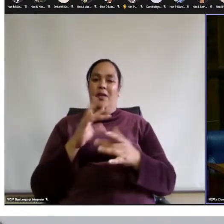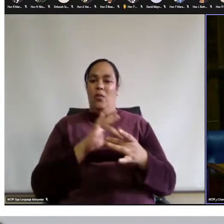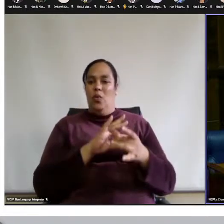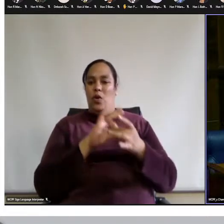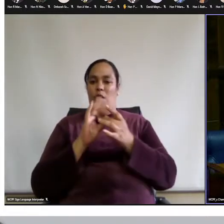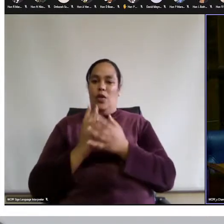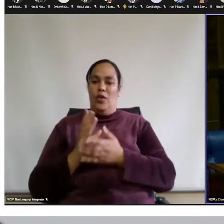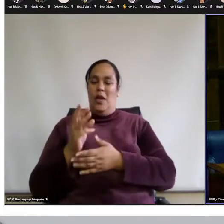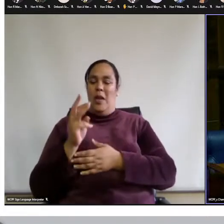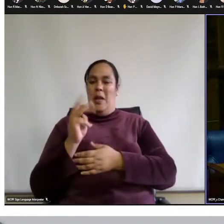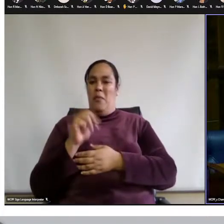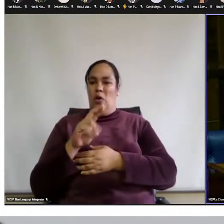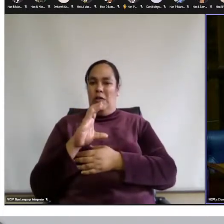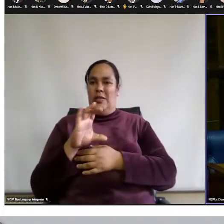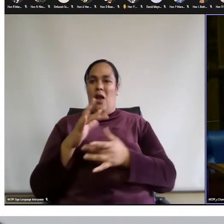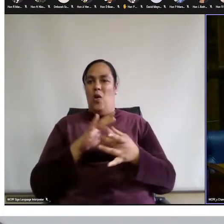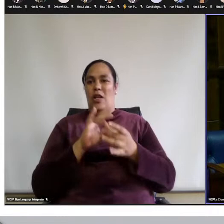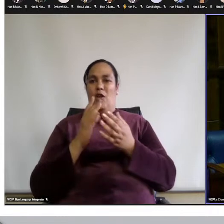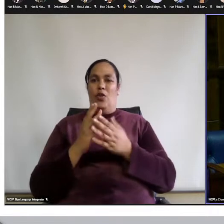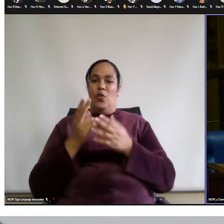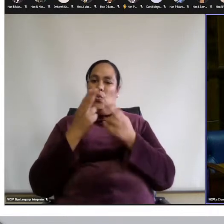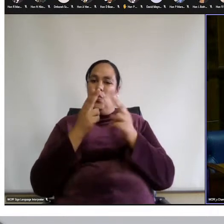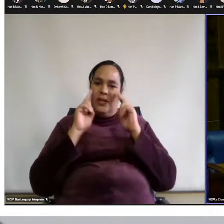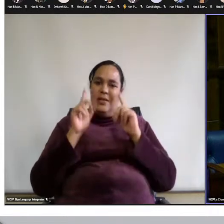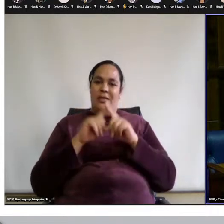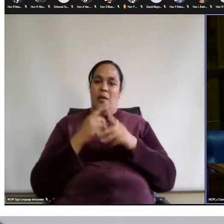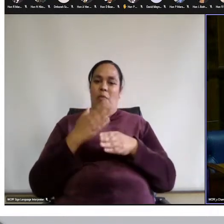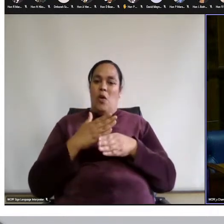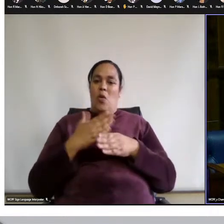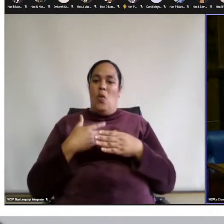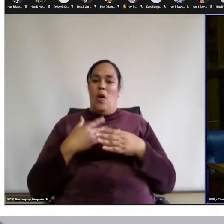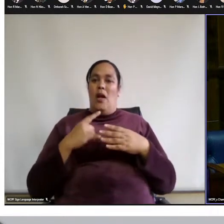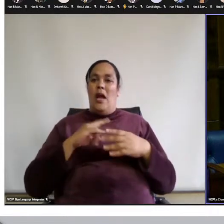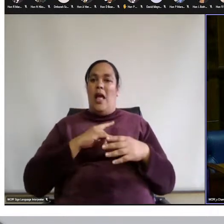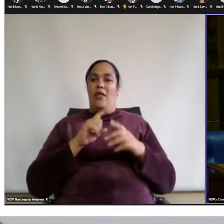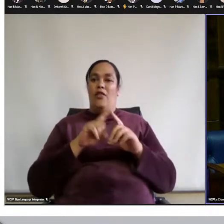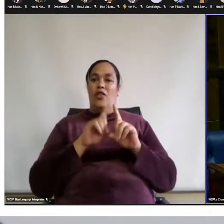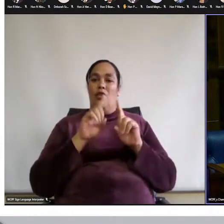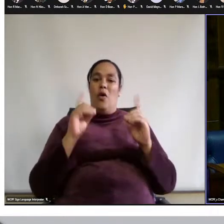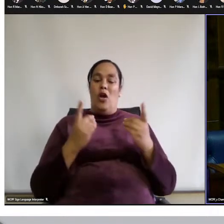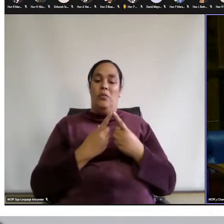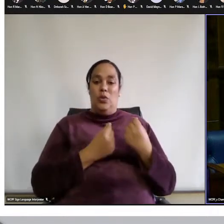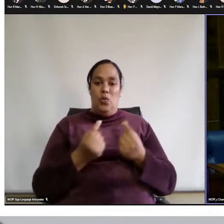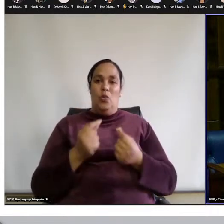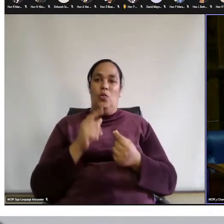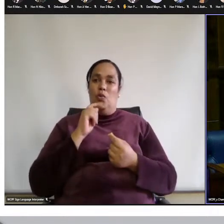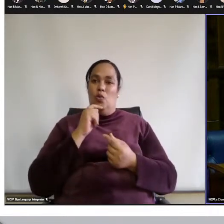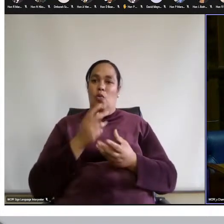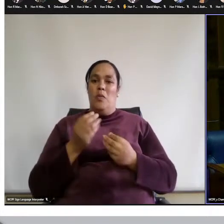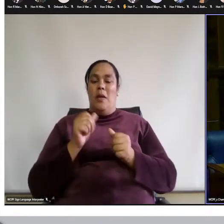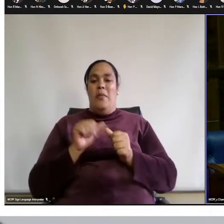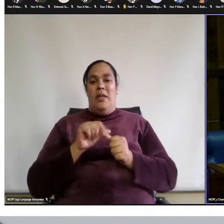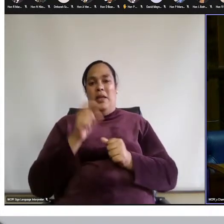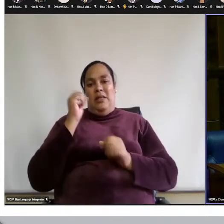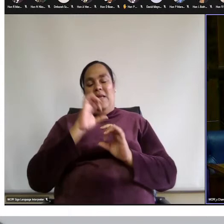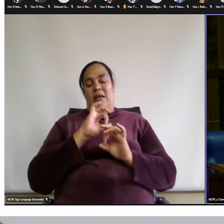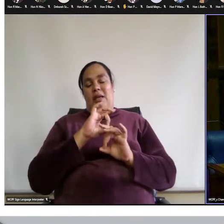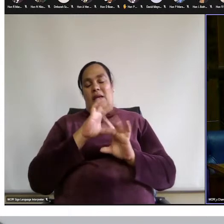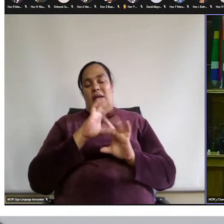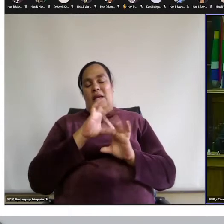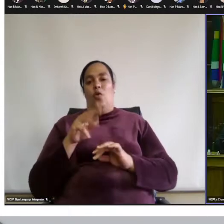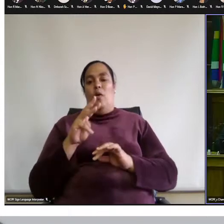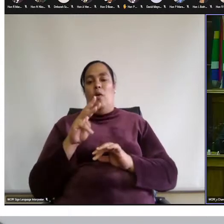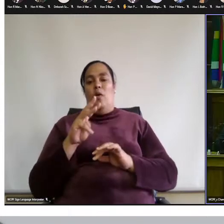the MRC, linking through with our universities and the work that our health department is doing to really get to better understand those trauma cases. Thank